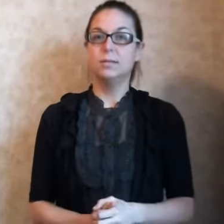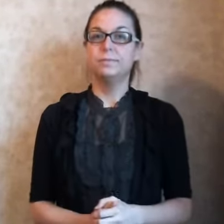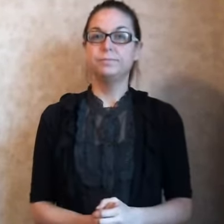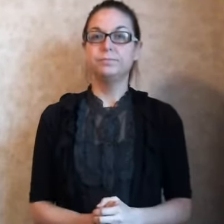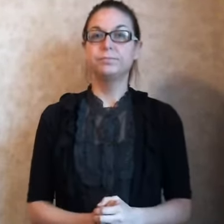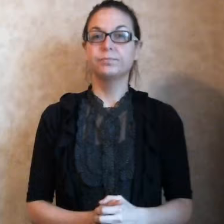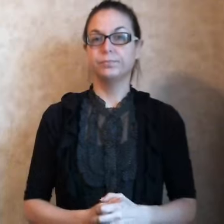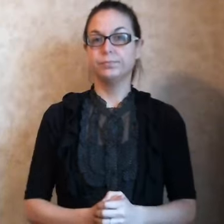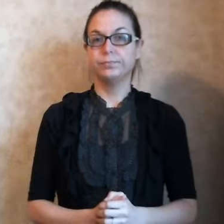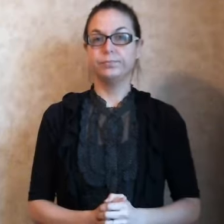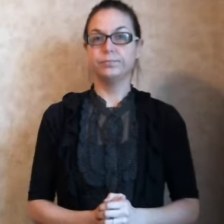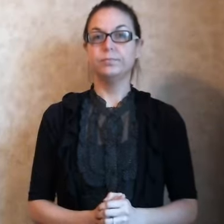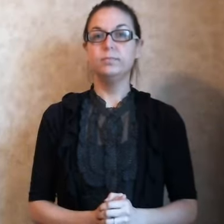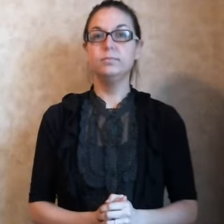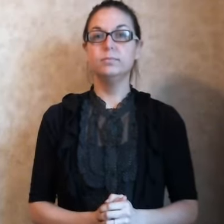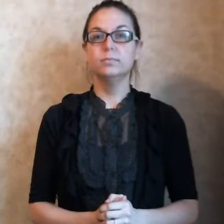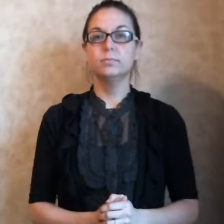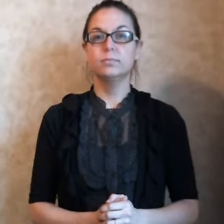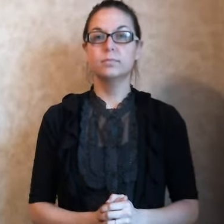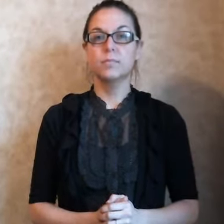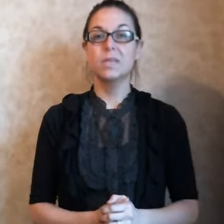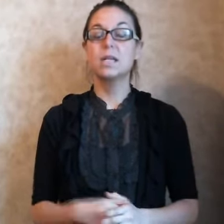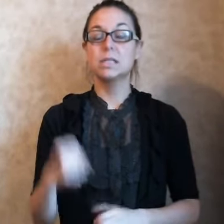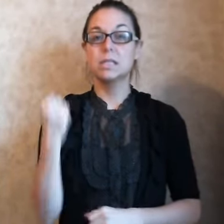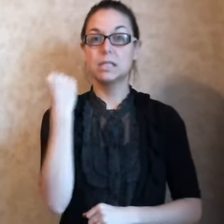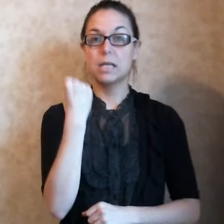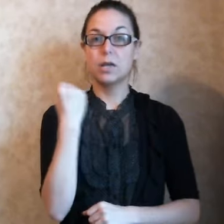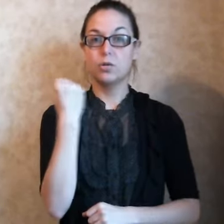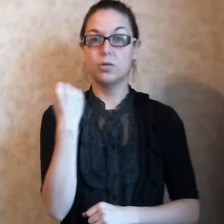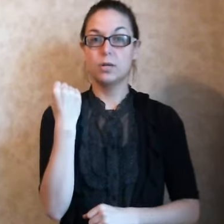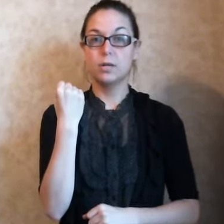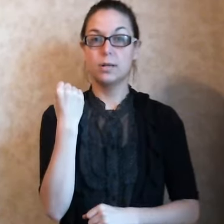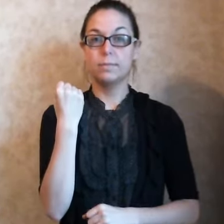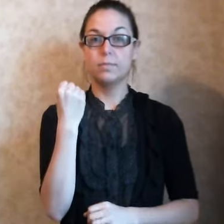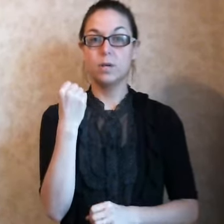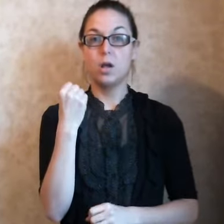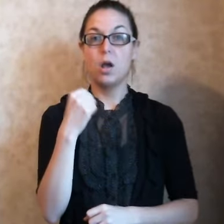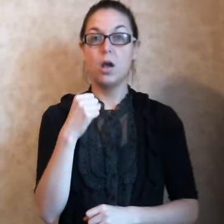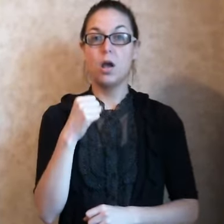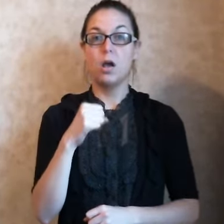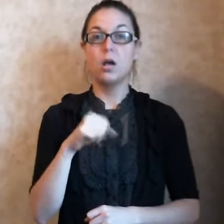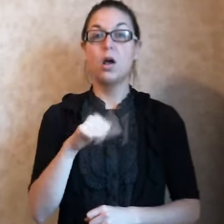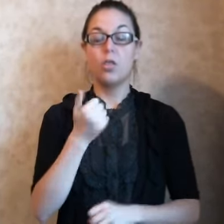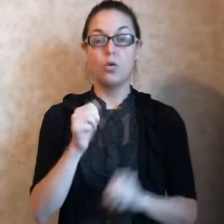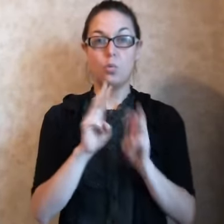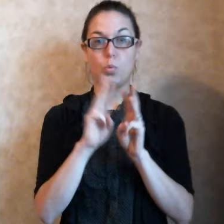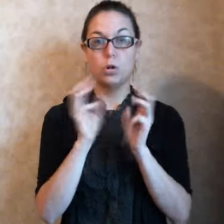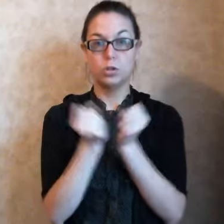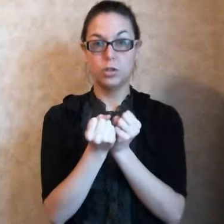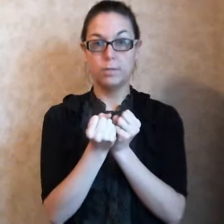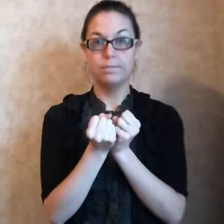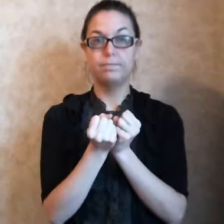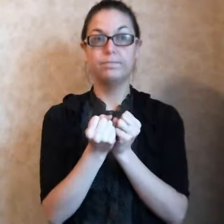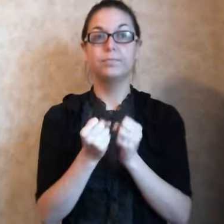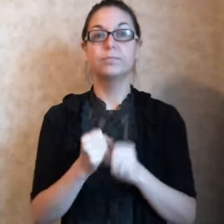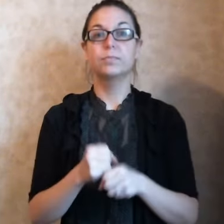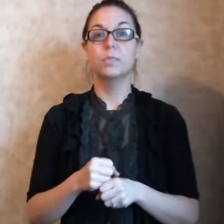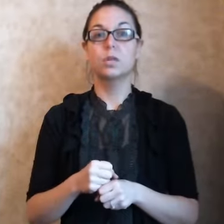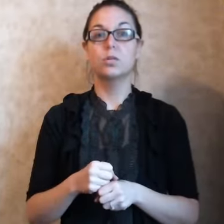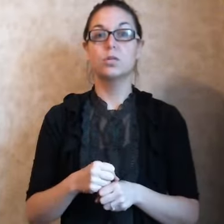Then on Saturday was the seminars. There was an interpreter transliterator track, and then